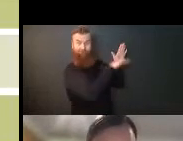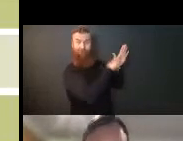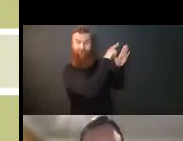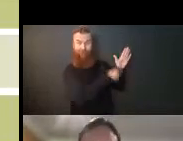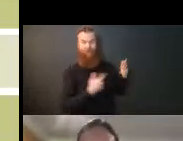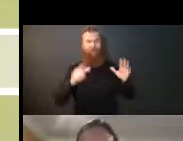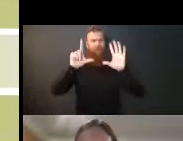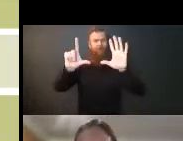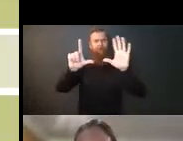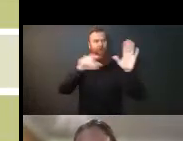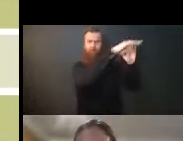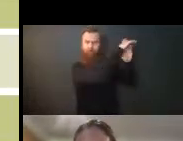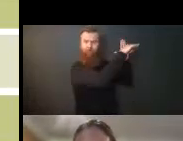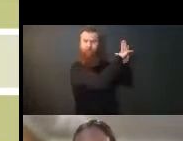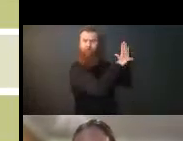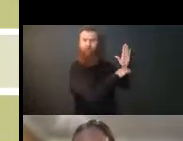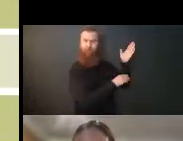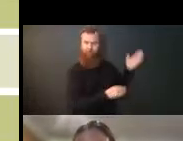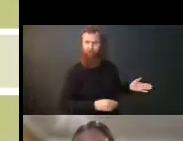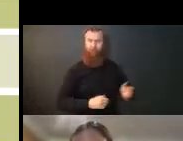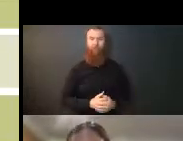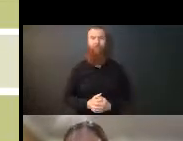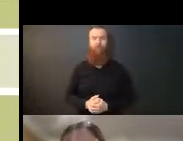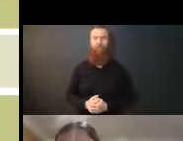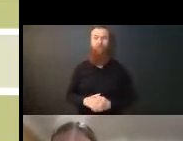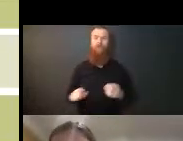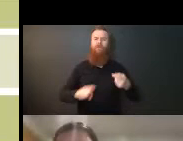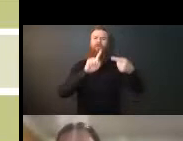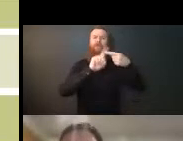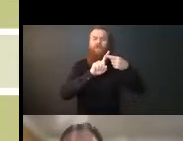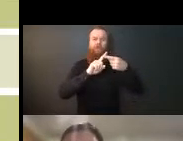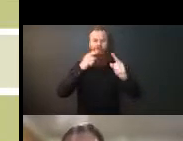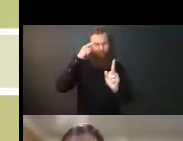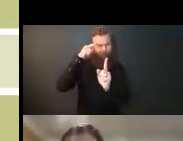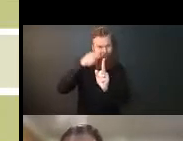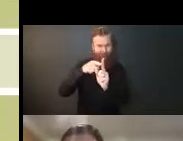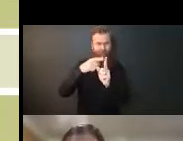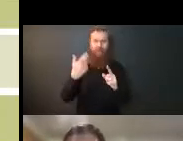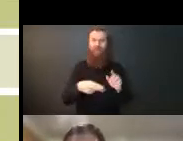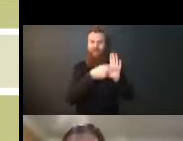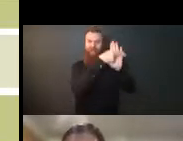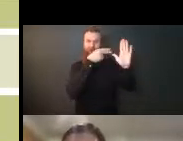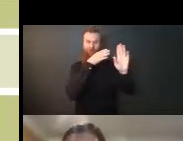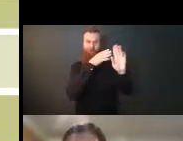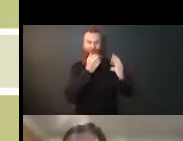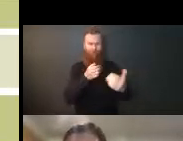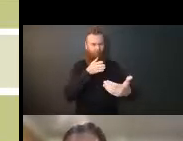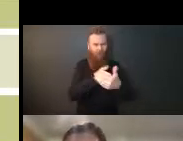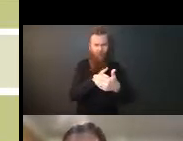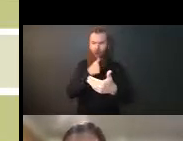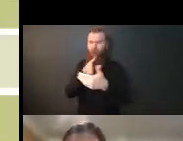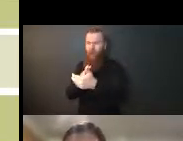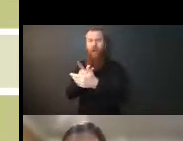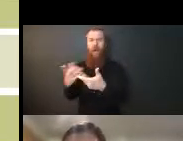The first one is looking at understanding stigma and barriers to inclusion, and really unpacking those. What is ableism? How does